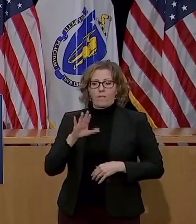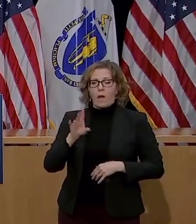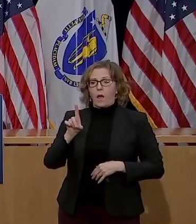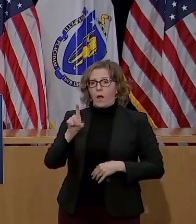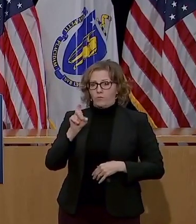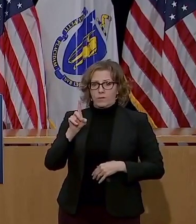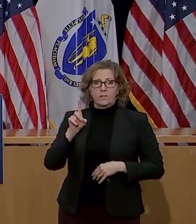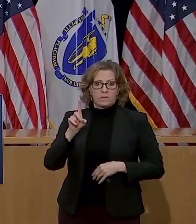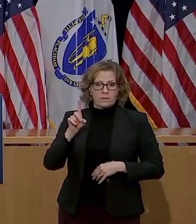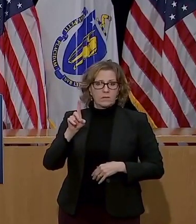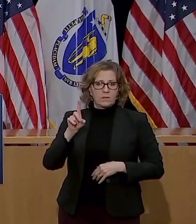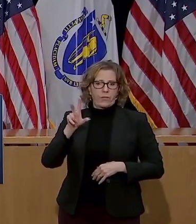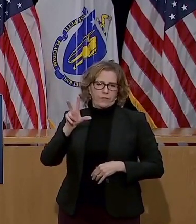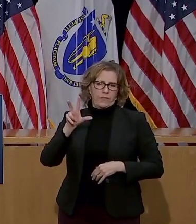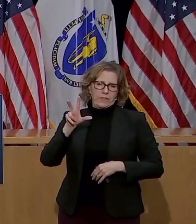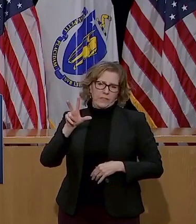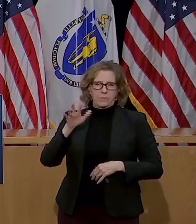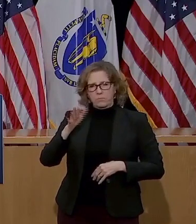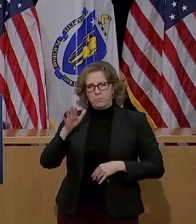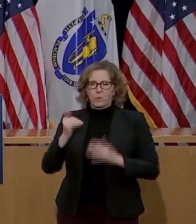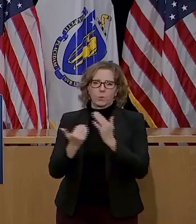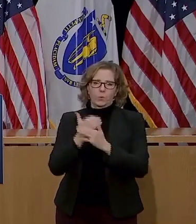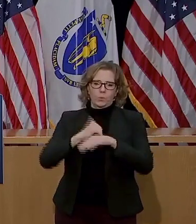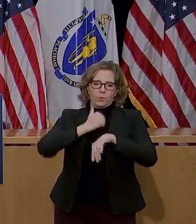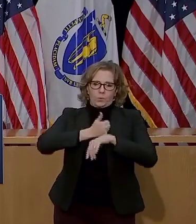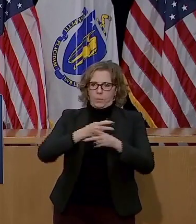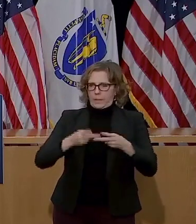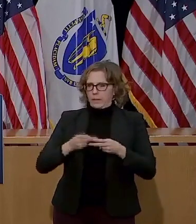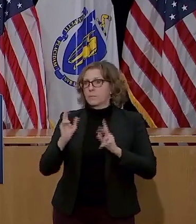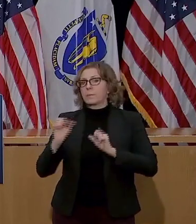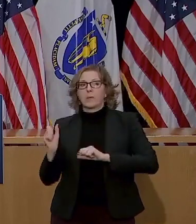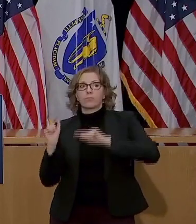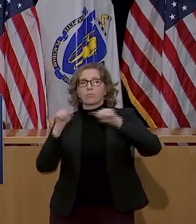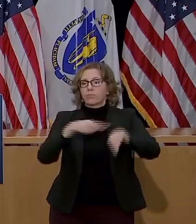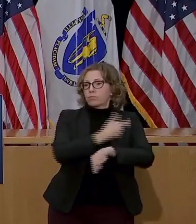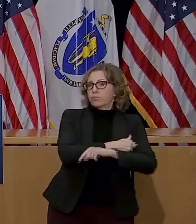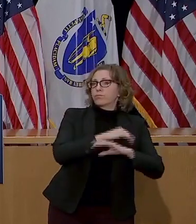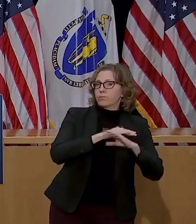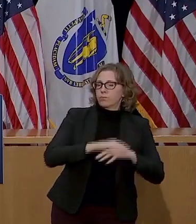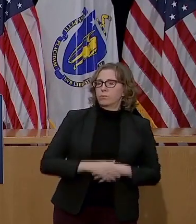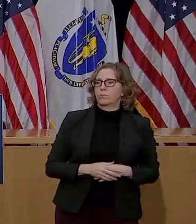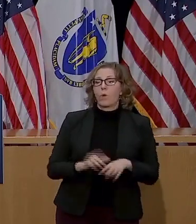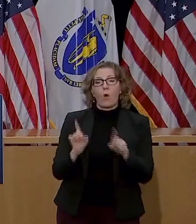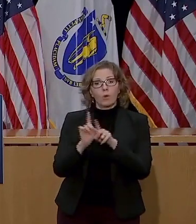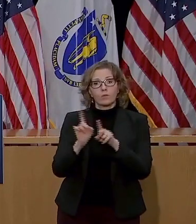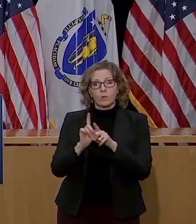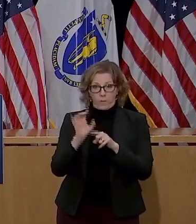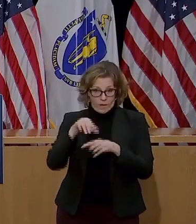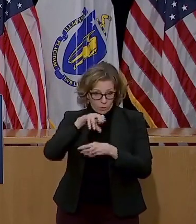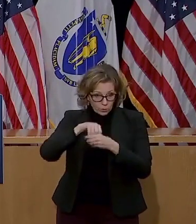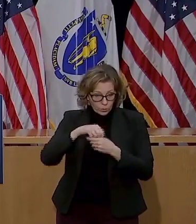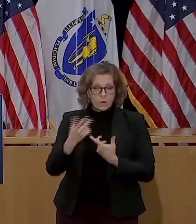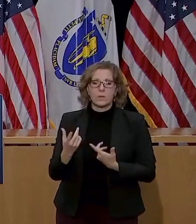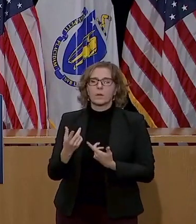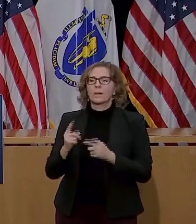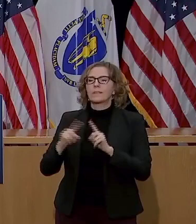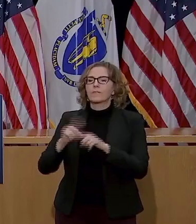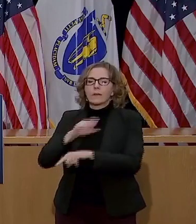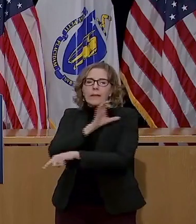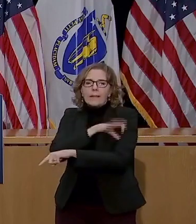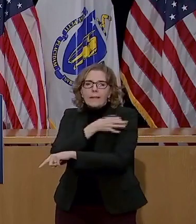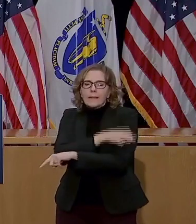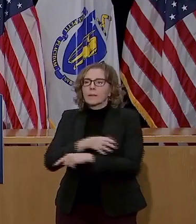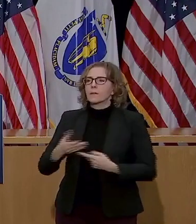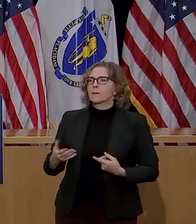Massachusetts. Between these sites and other vaccine clinics for places like long-term care facilities, we'll have capacity